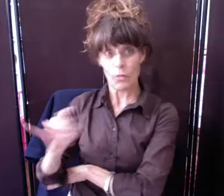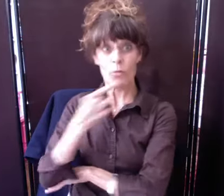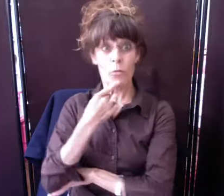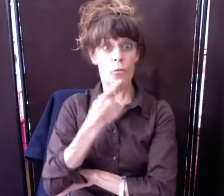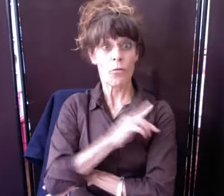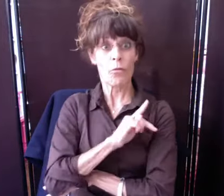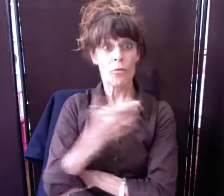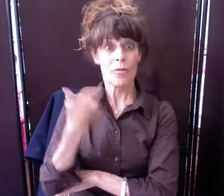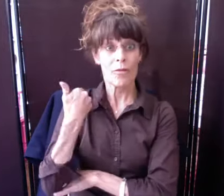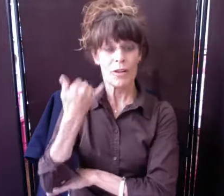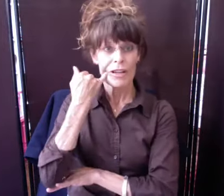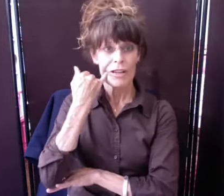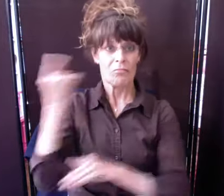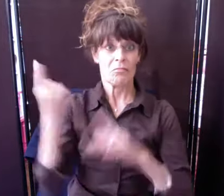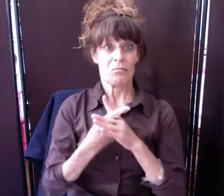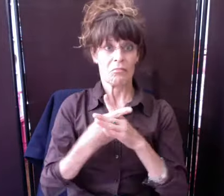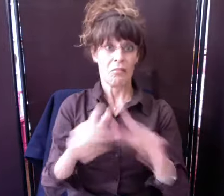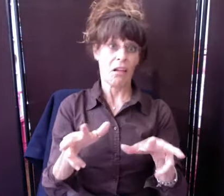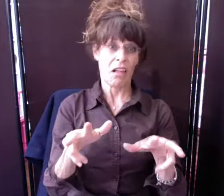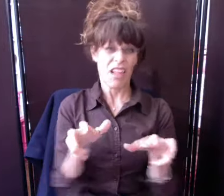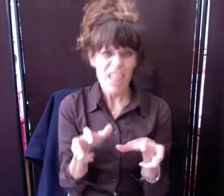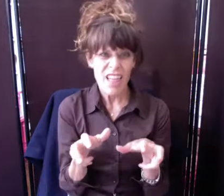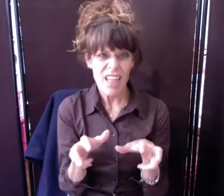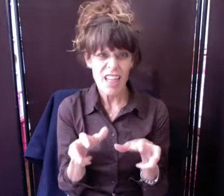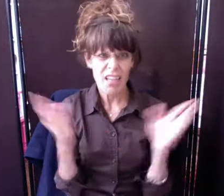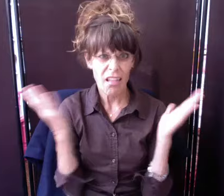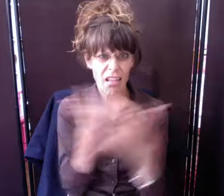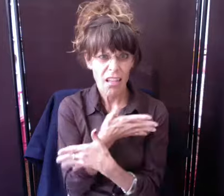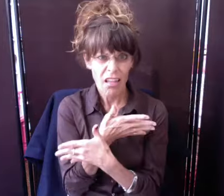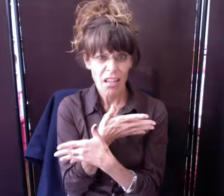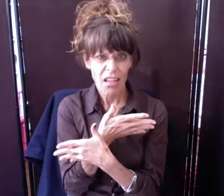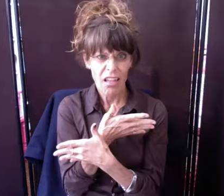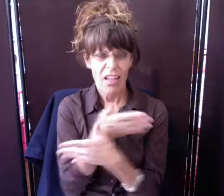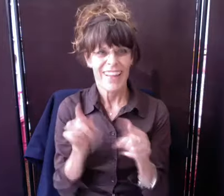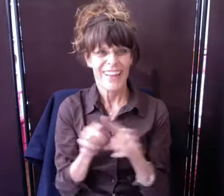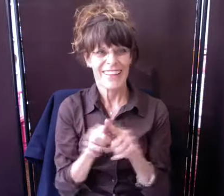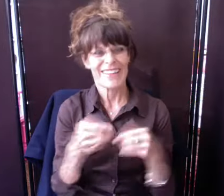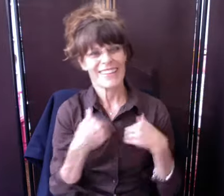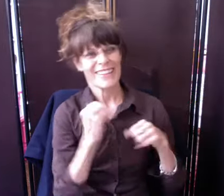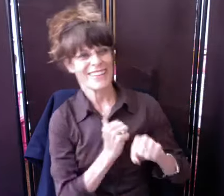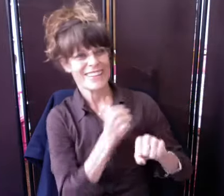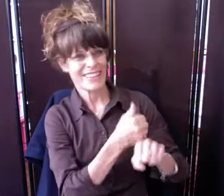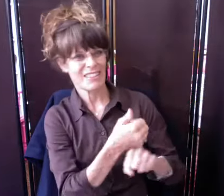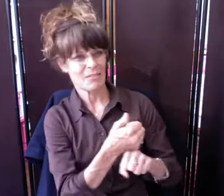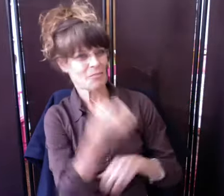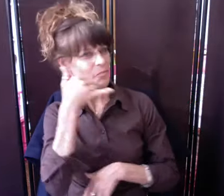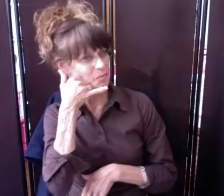all of a sudden I freeze and I go blank, I also have you guys set up on my cell phone and I'll just flip quickly to my cell